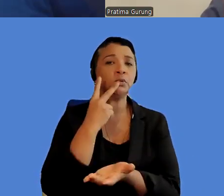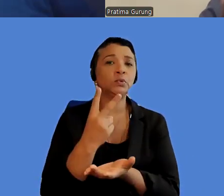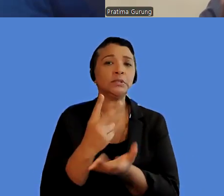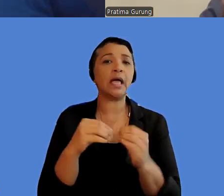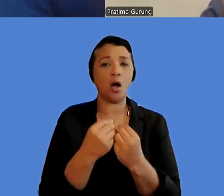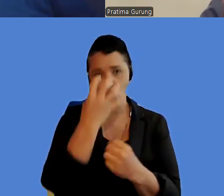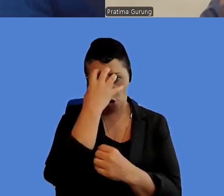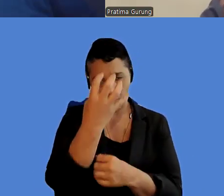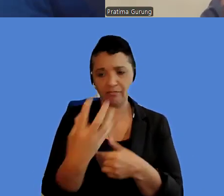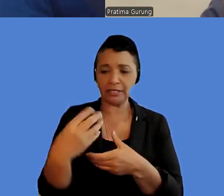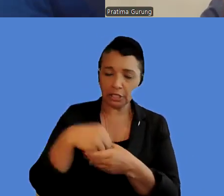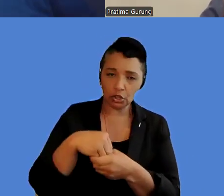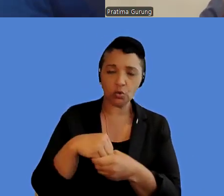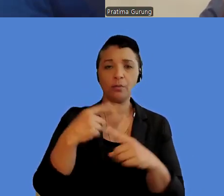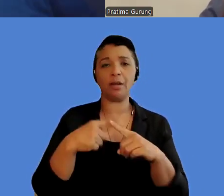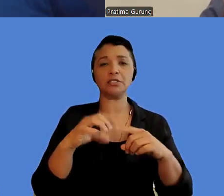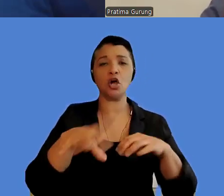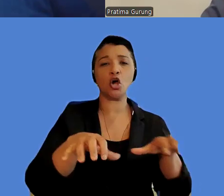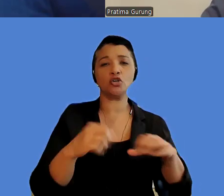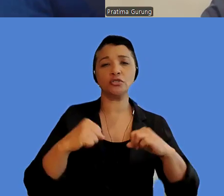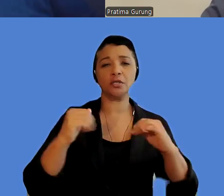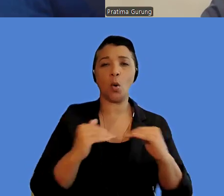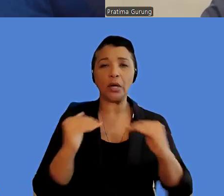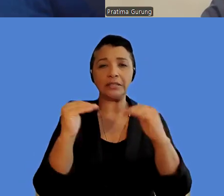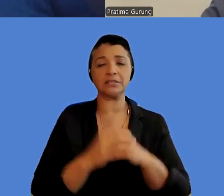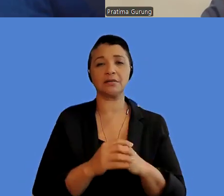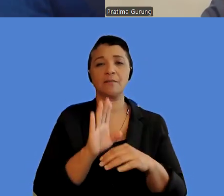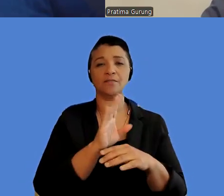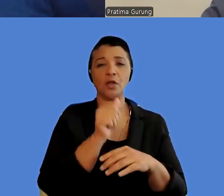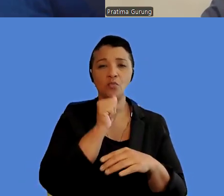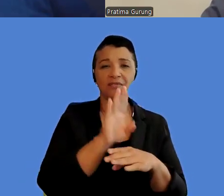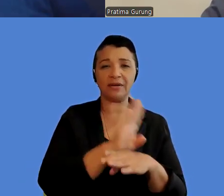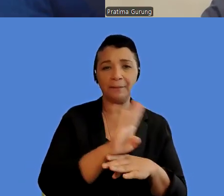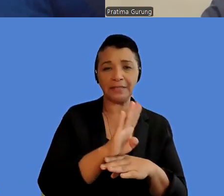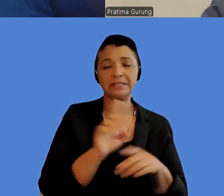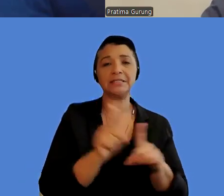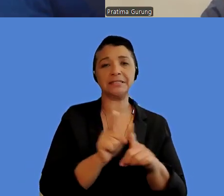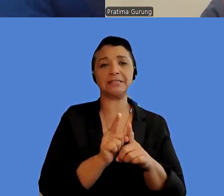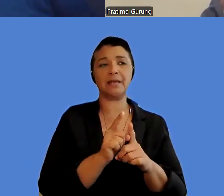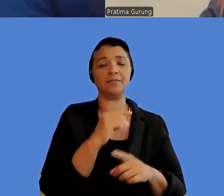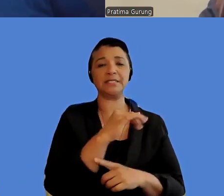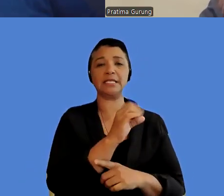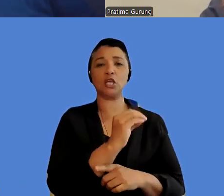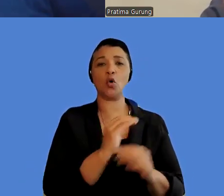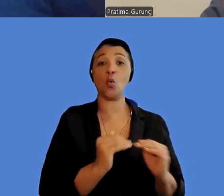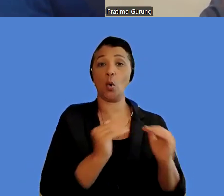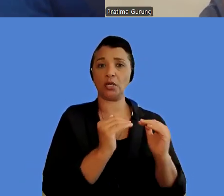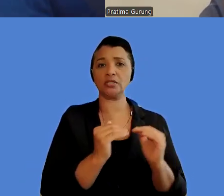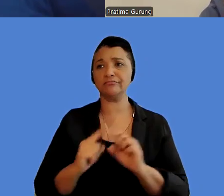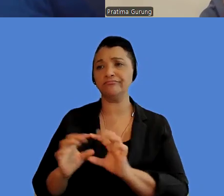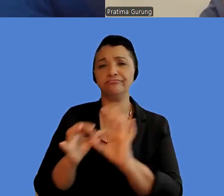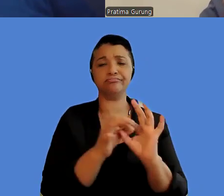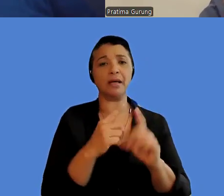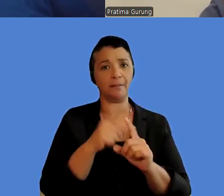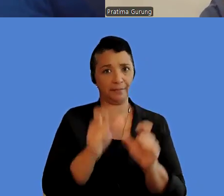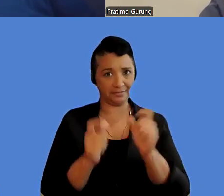government, the multilateral organizations, the private sectors, academia, and civil society organization, including persons with